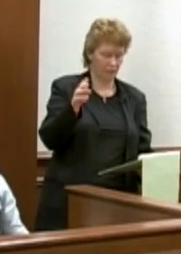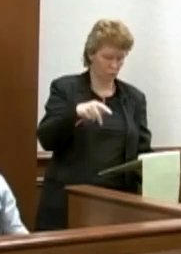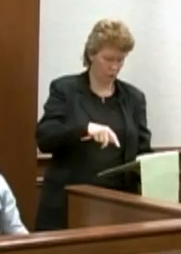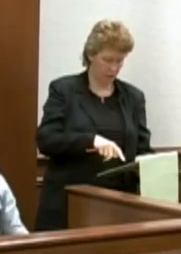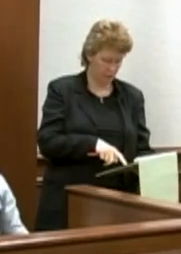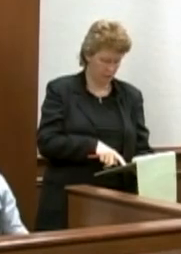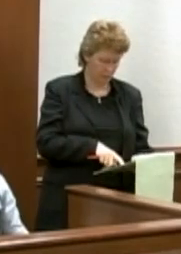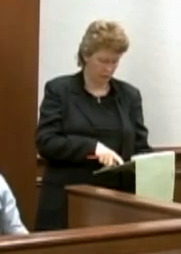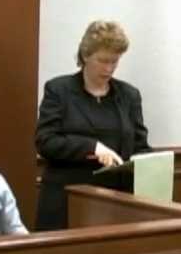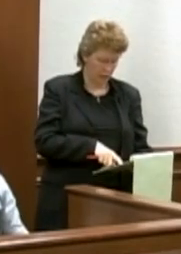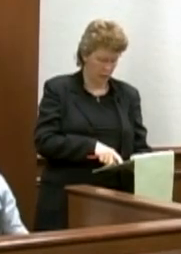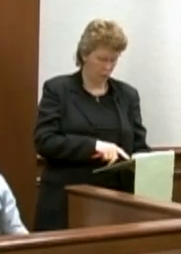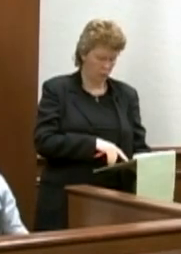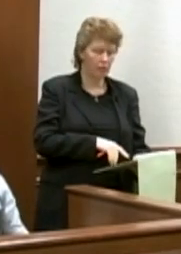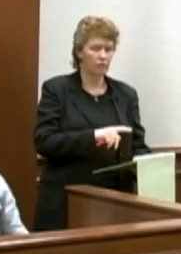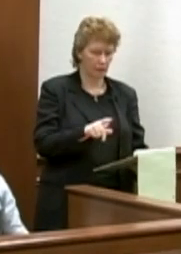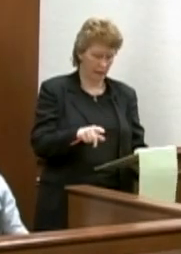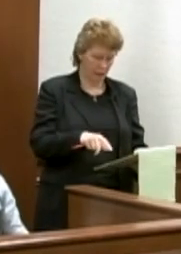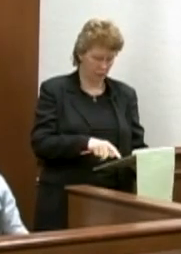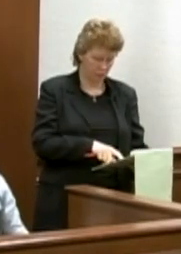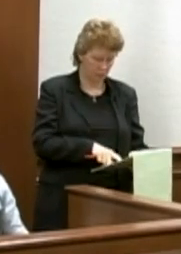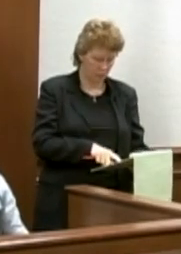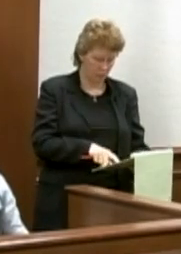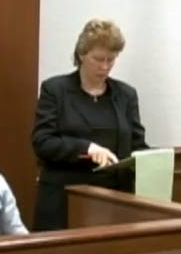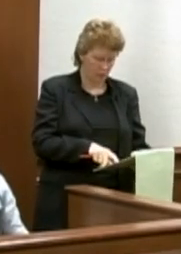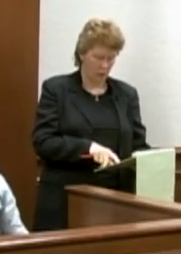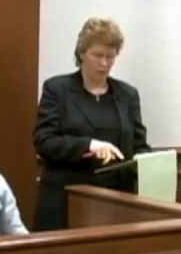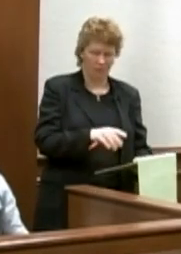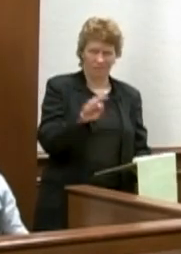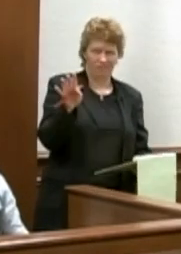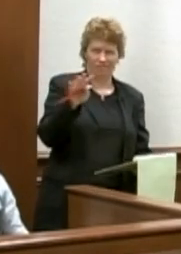Sarah's house was. He went to the house.